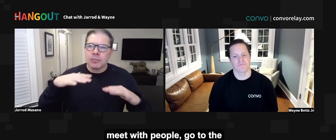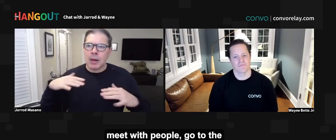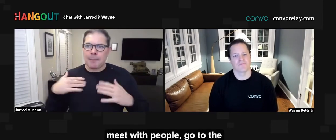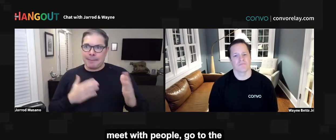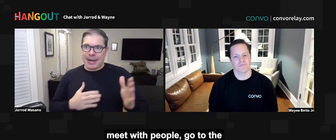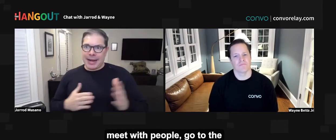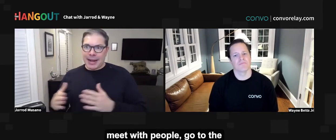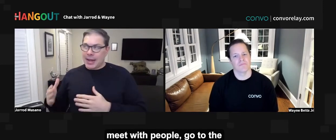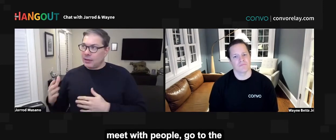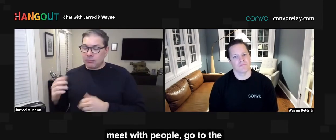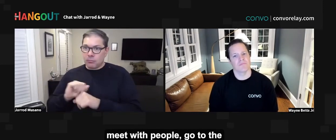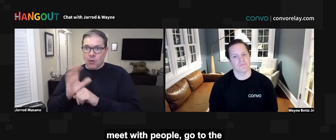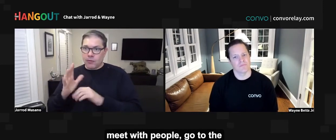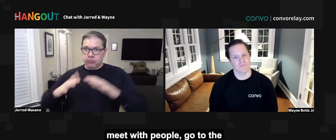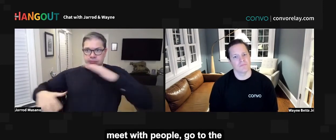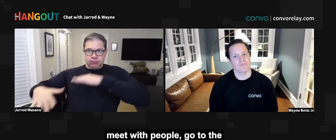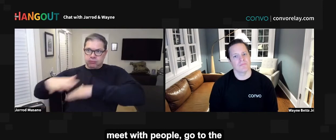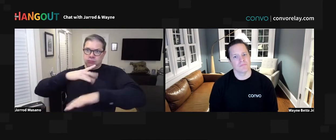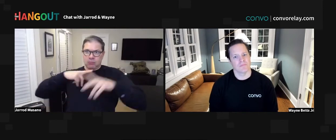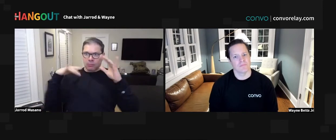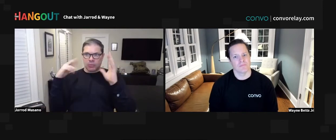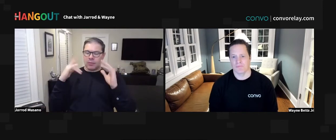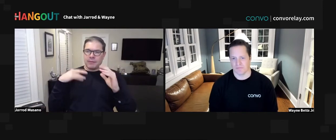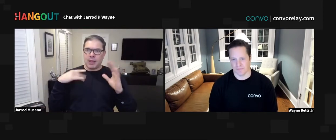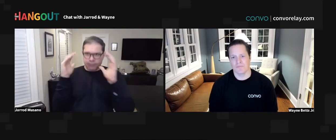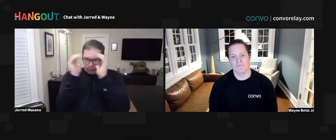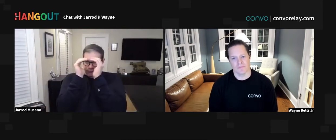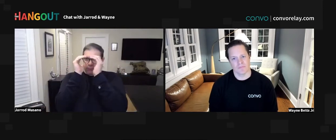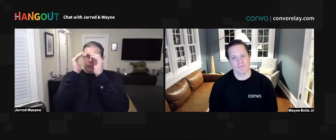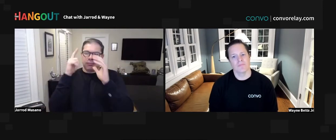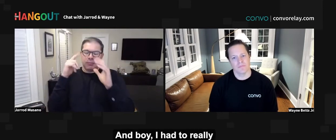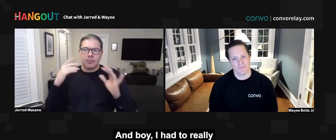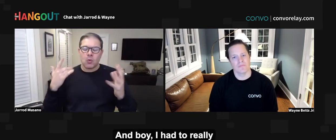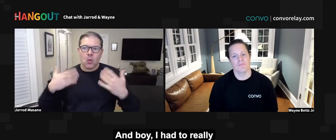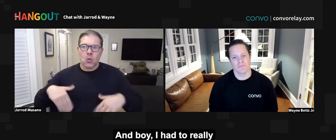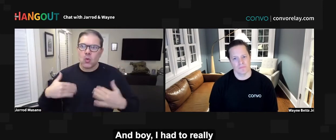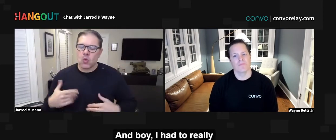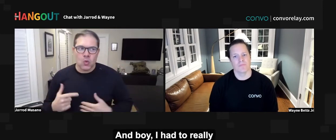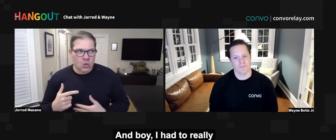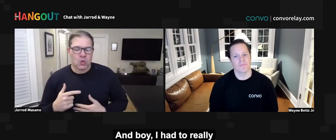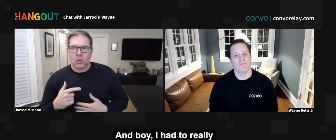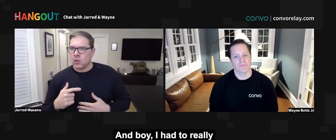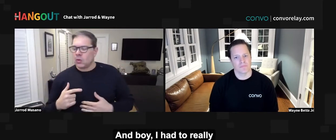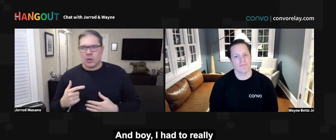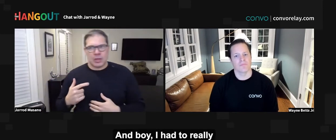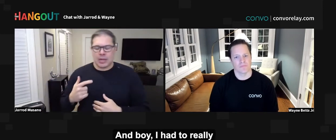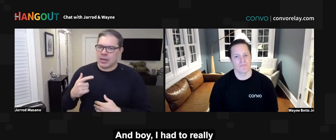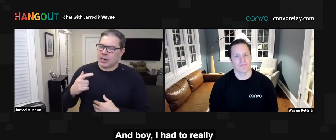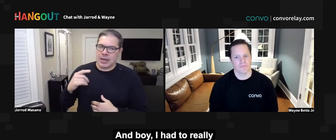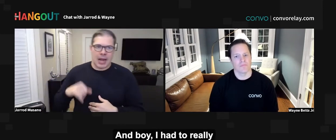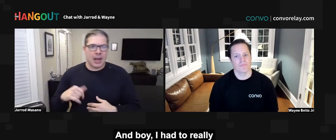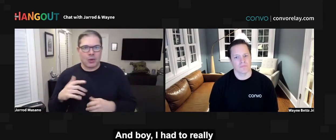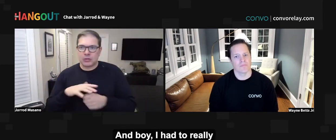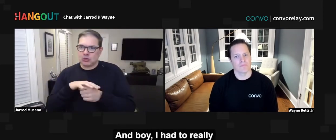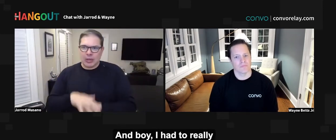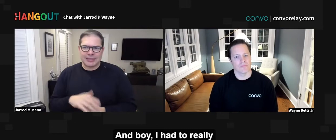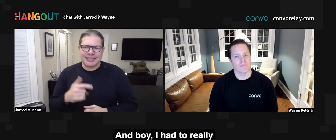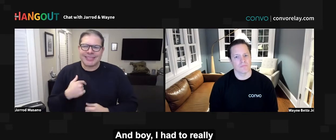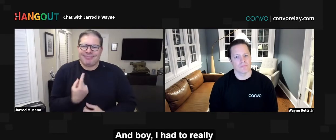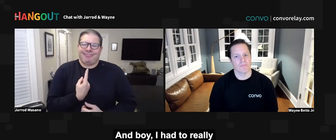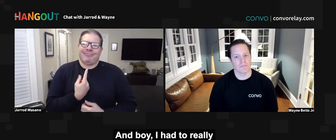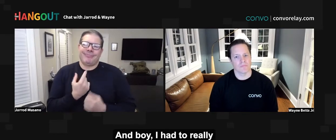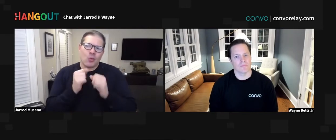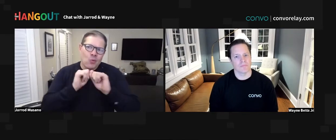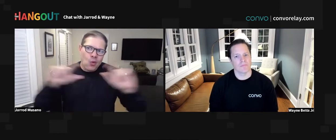meet with people, go to the various Convo call centers, and then COVID hit. And boy, I had to